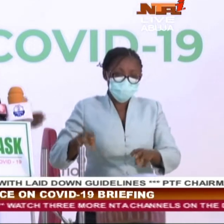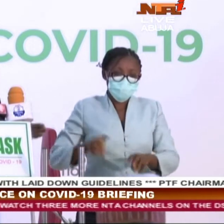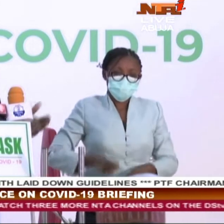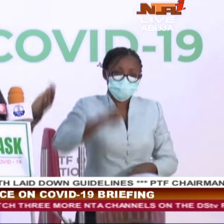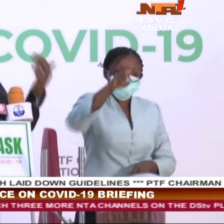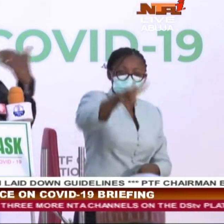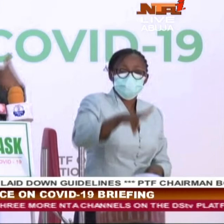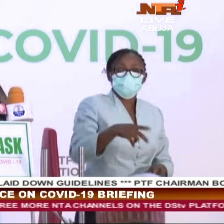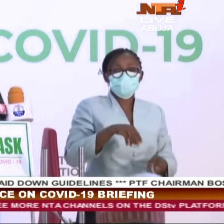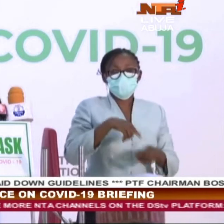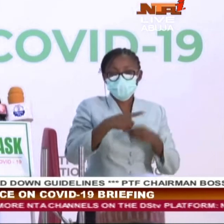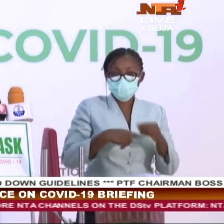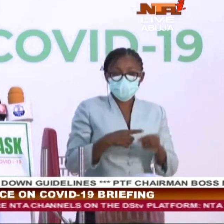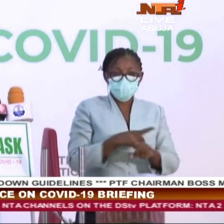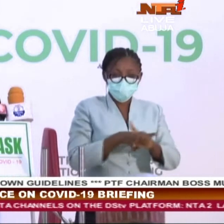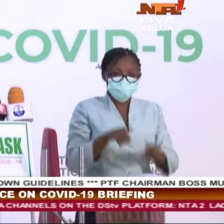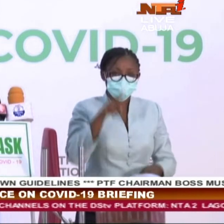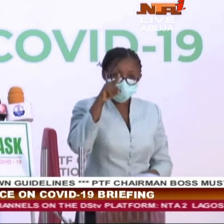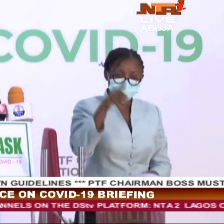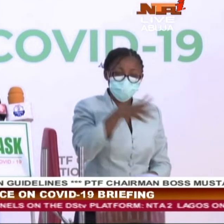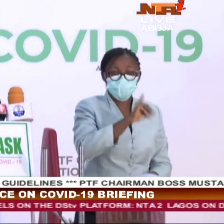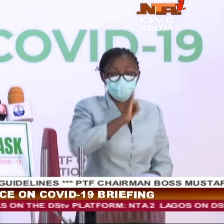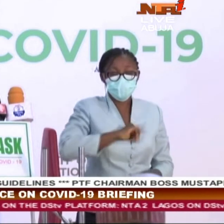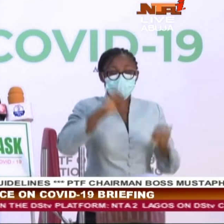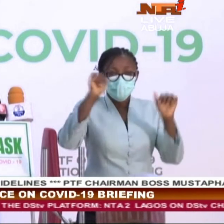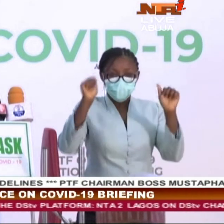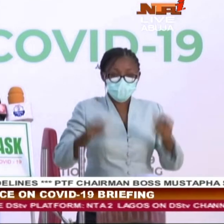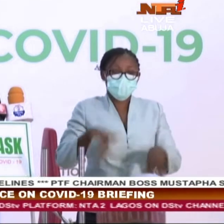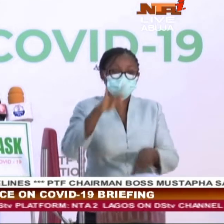And we are the only ones that can abet